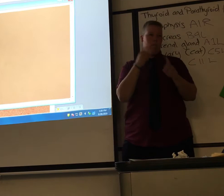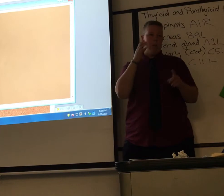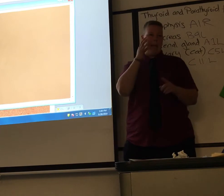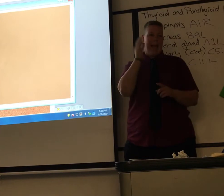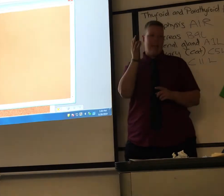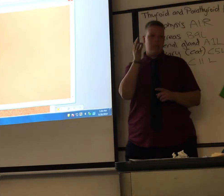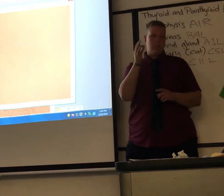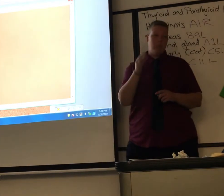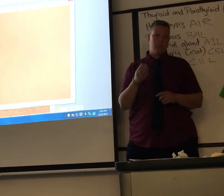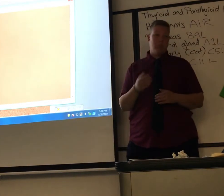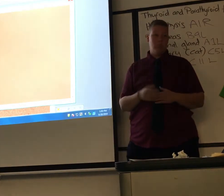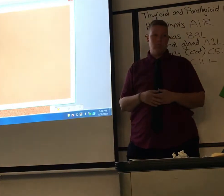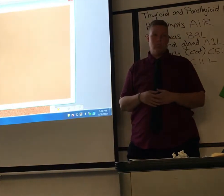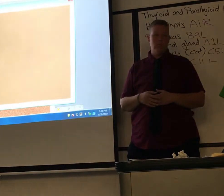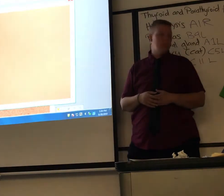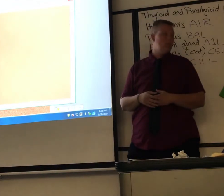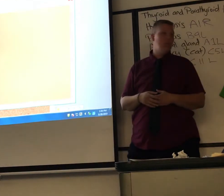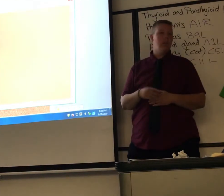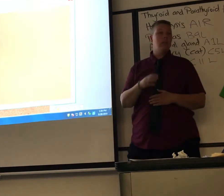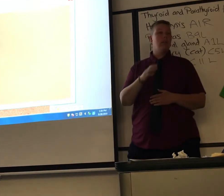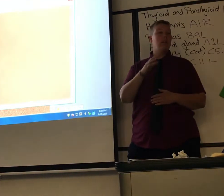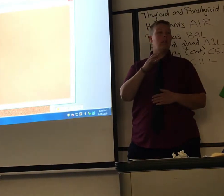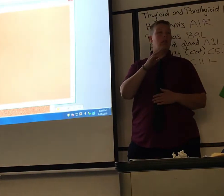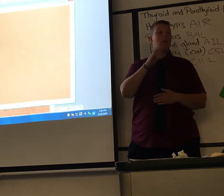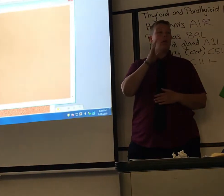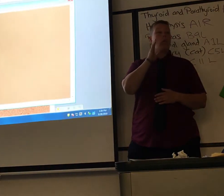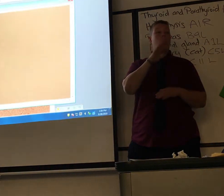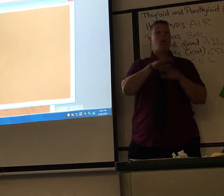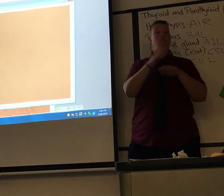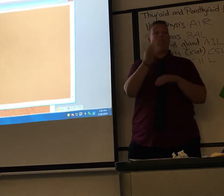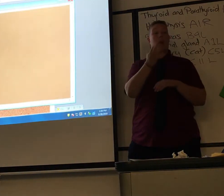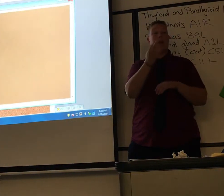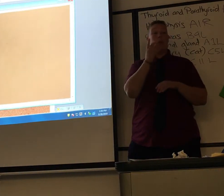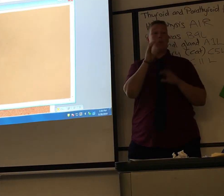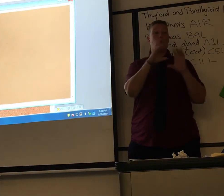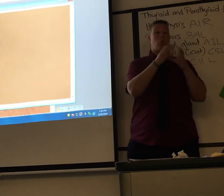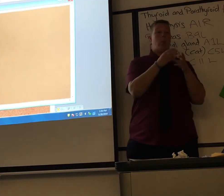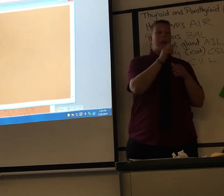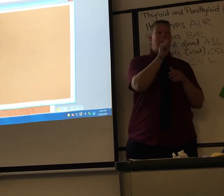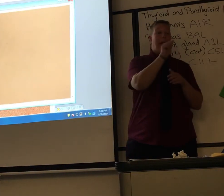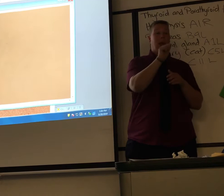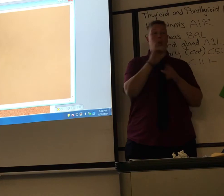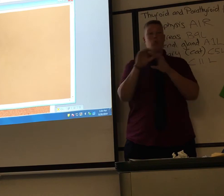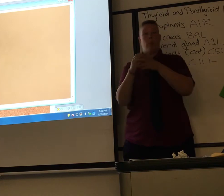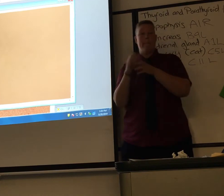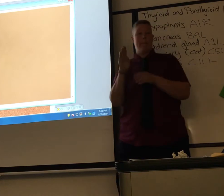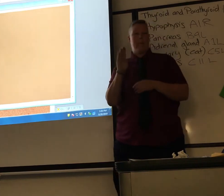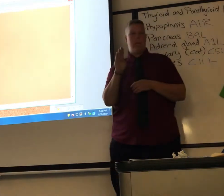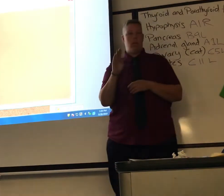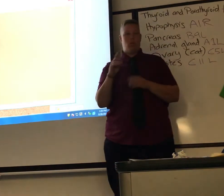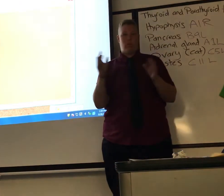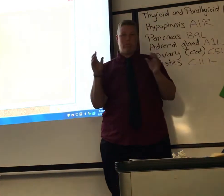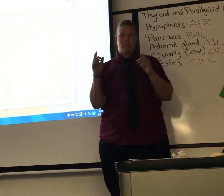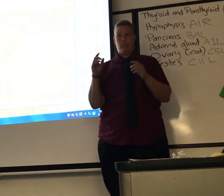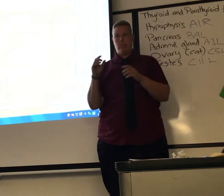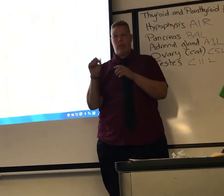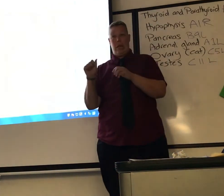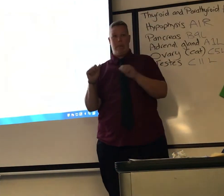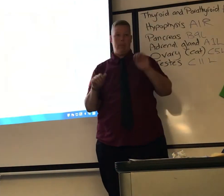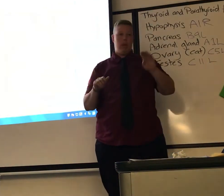and we do expect that. And we take the quiz at the start of the lab after lecture. And then for